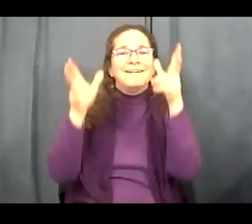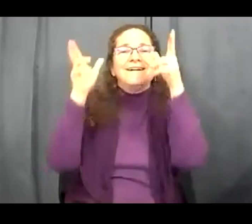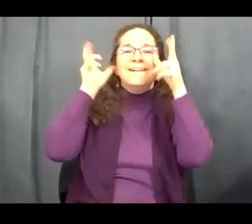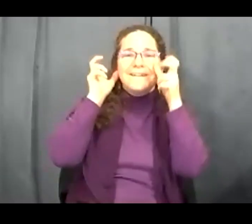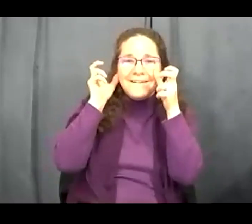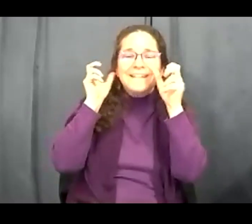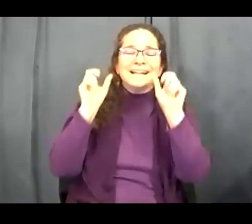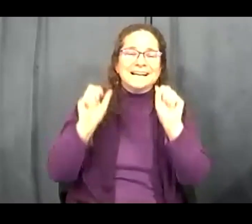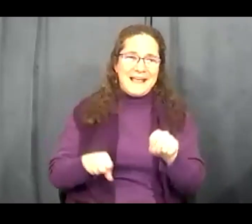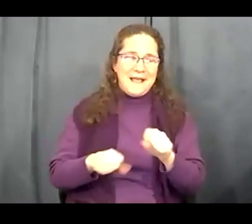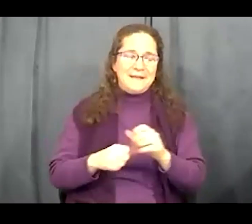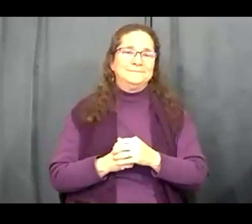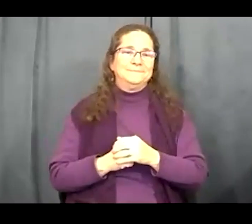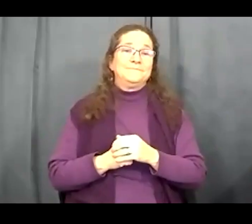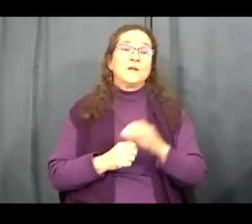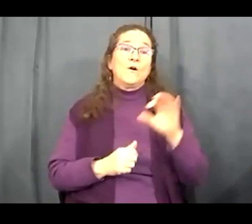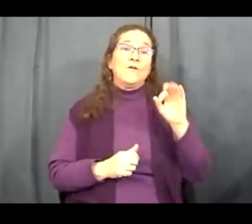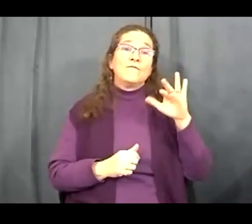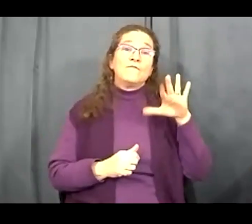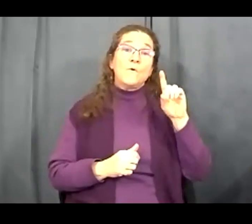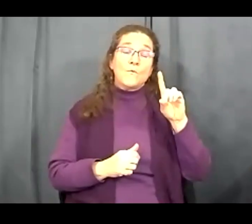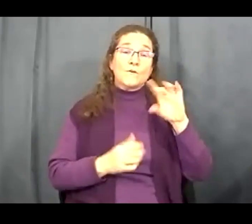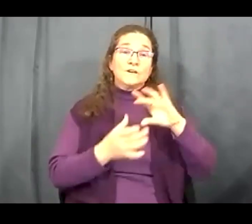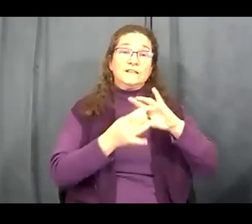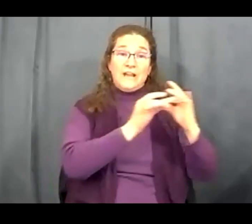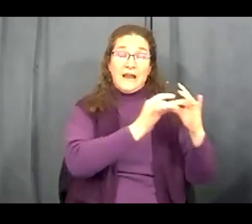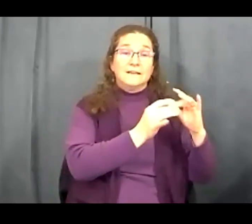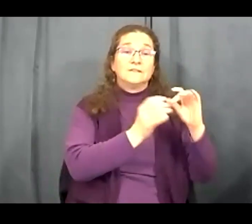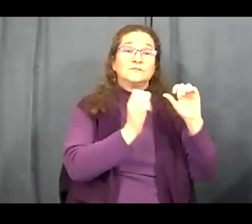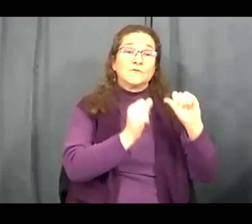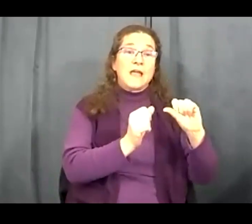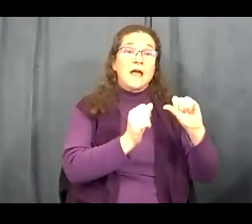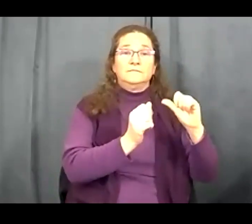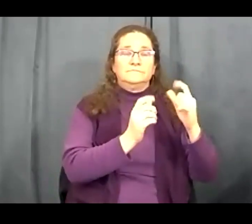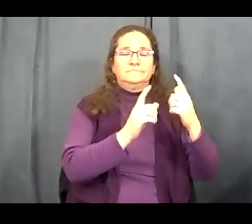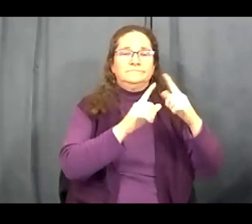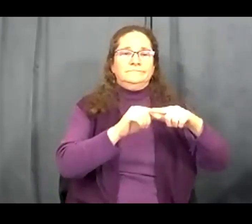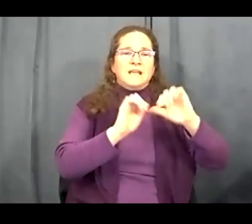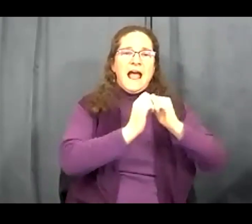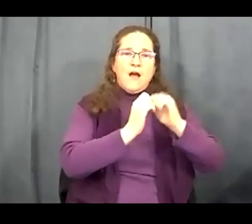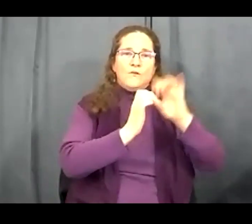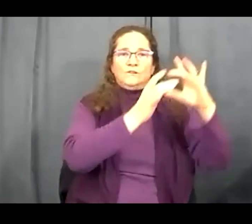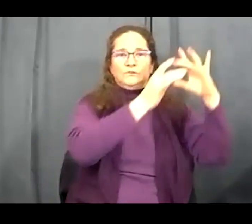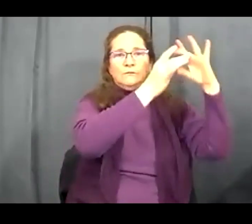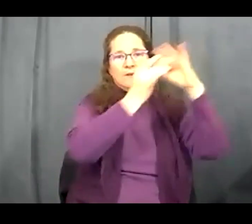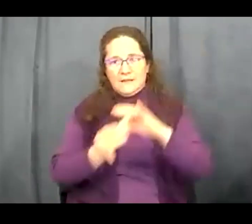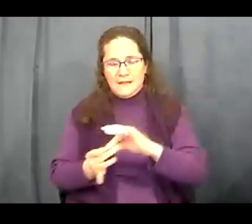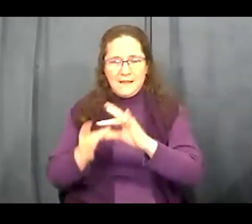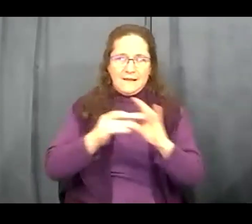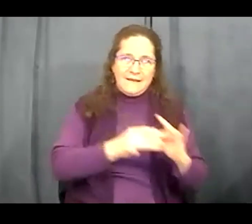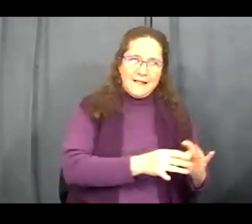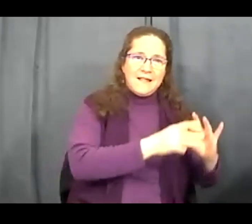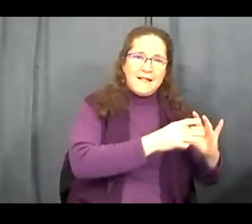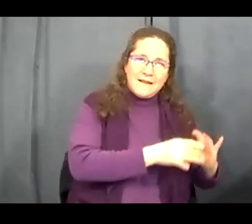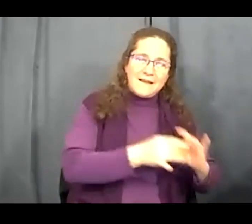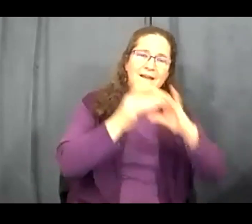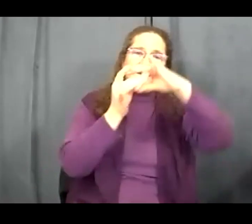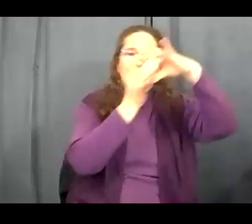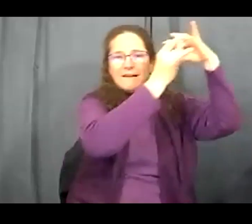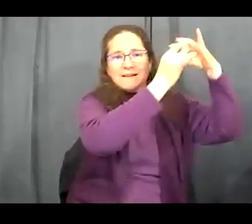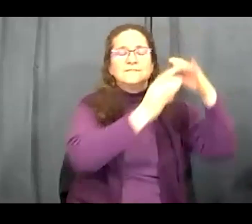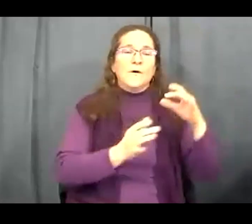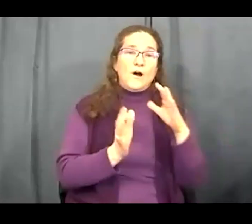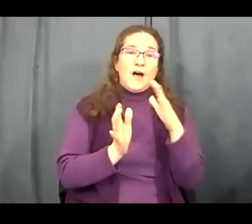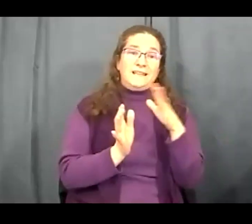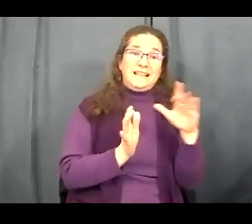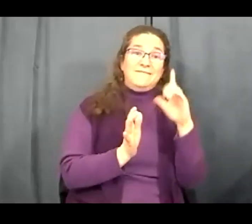Alright, so forward chaining, you can go forward or backwards, whichever way you want to go up and down the chain. So in the graphic on the left, you'll see ASL